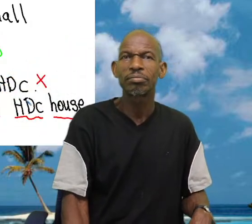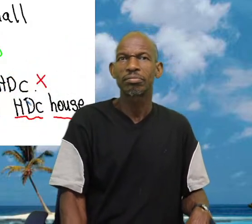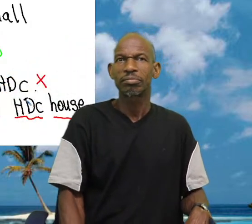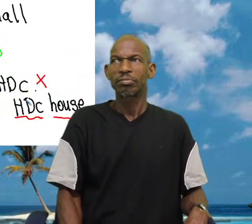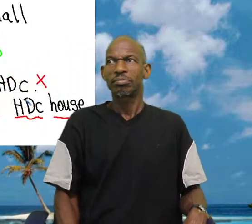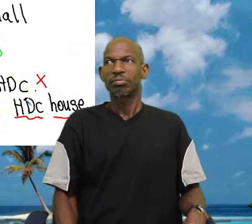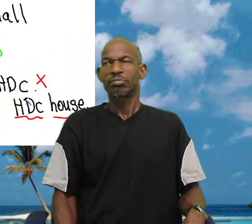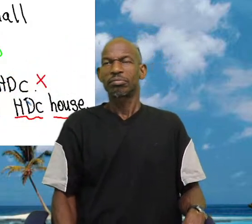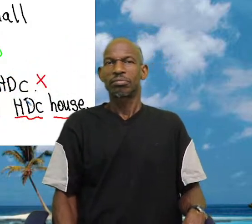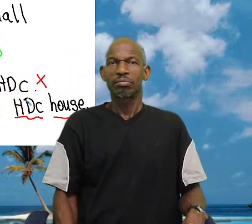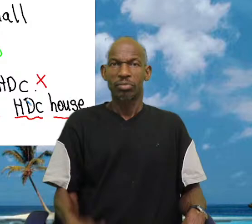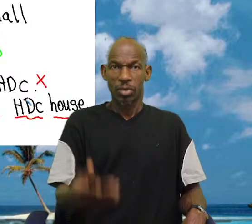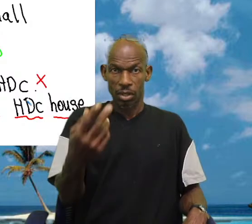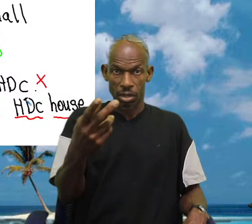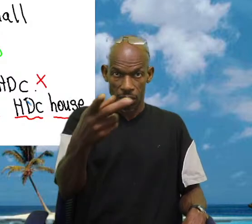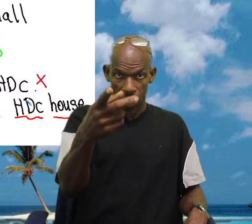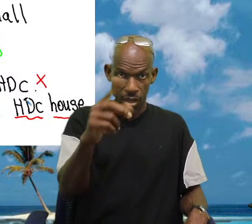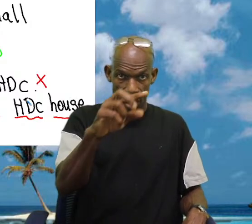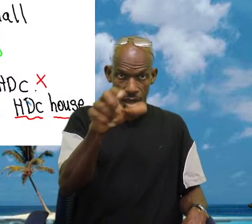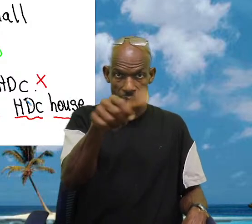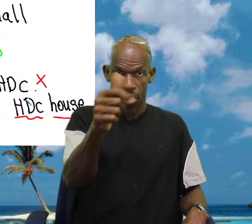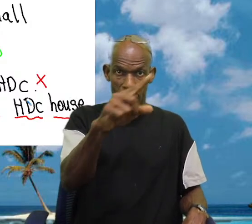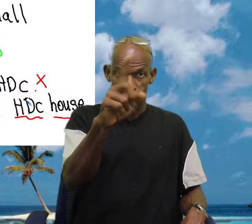Yes, Sabriki, you have another question?